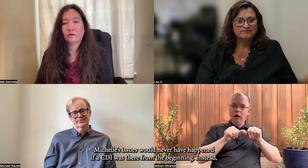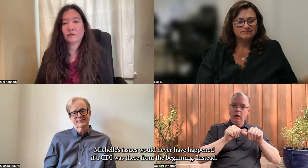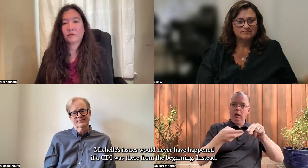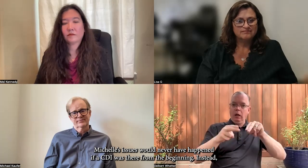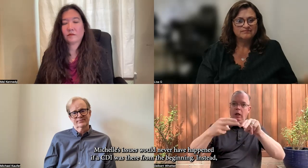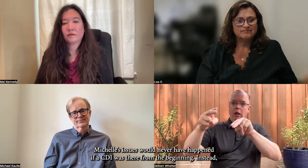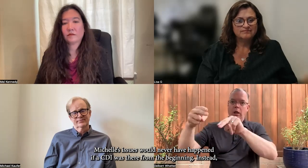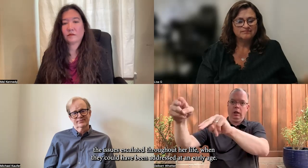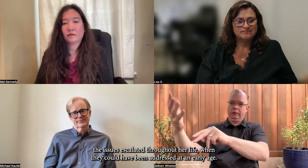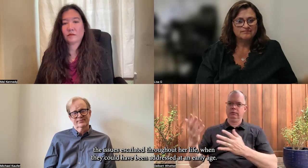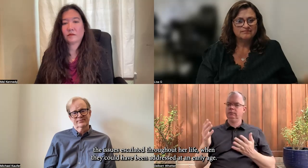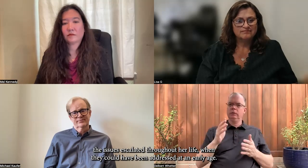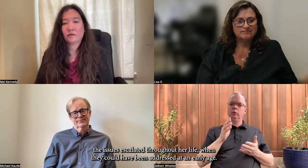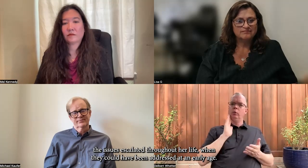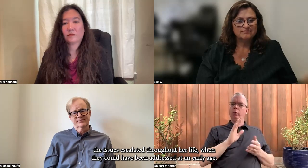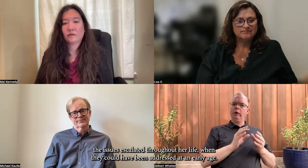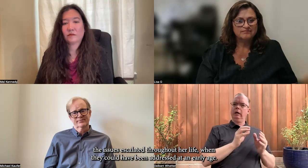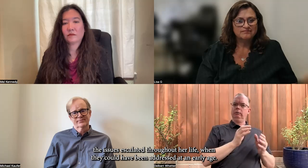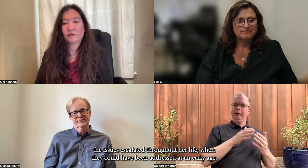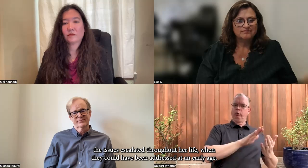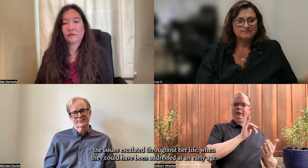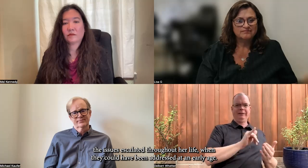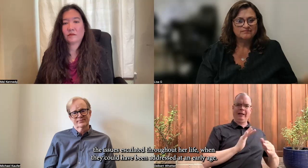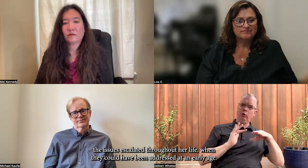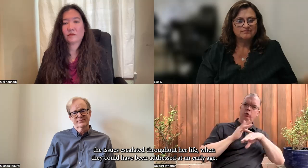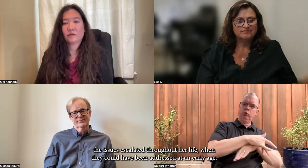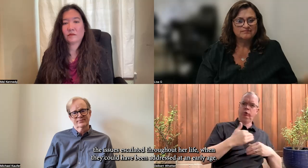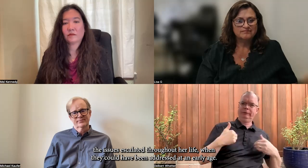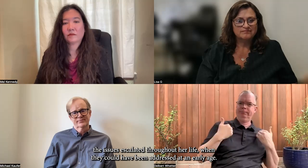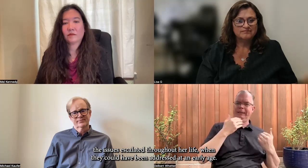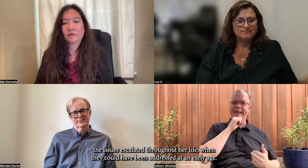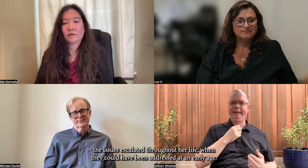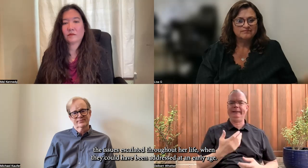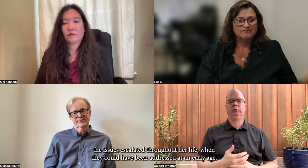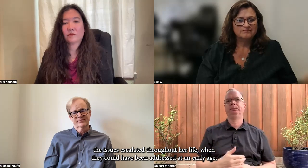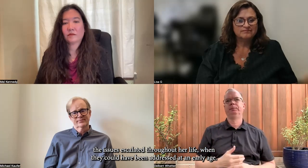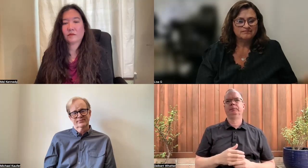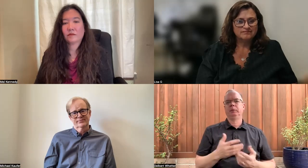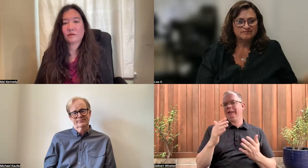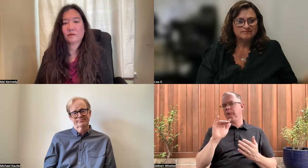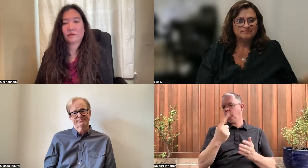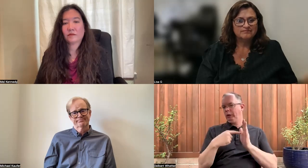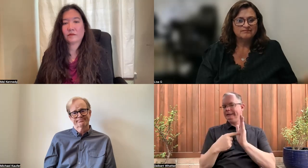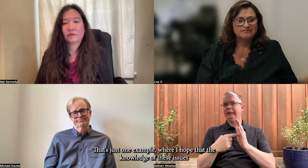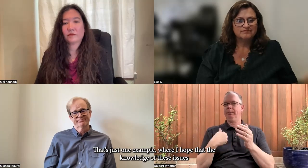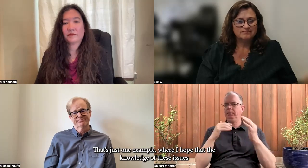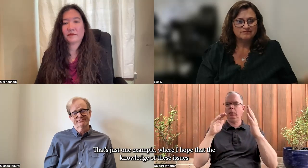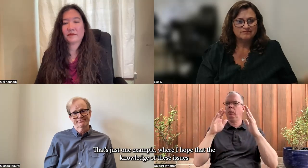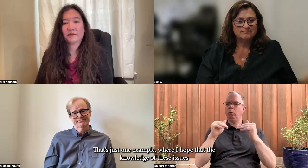beginning. Instead, the issues escalated throughout her life when they could have been addressed at an early age. That's just one example